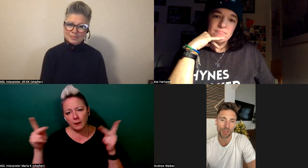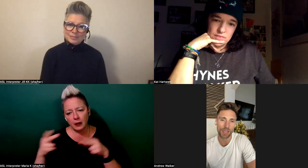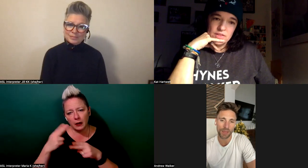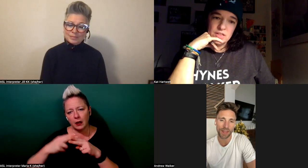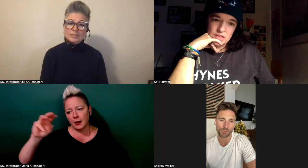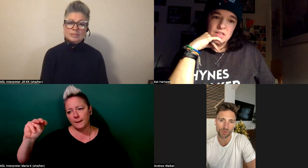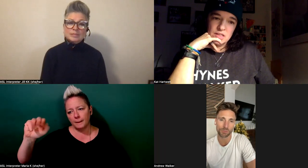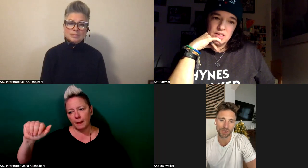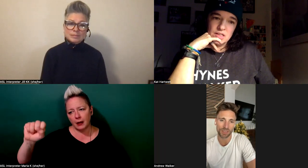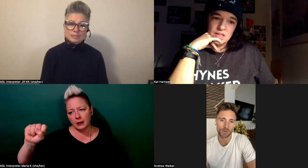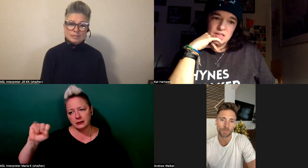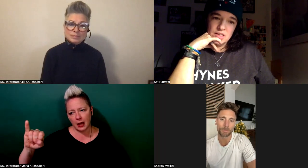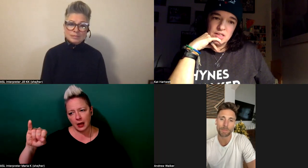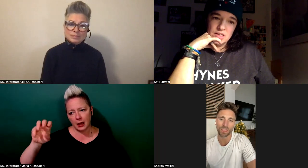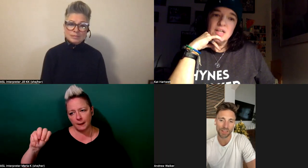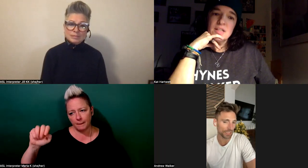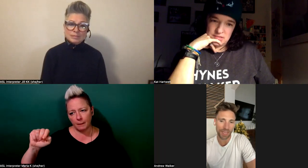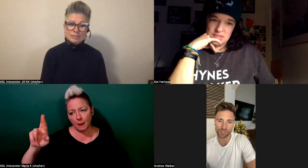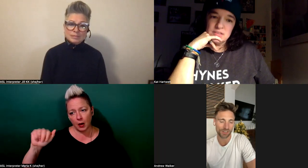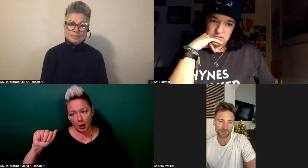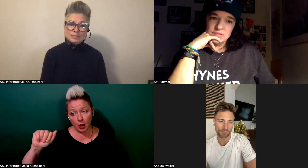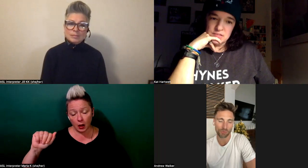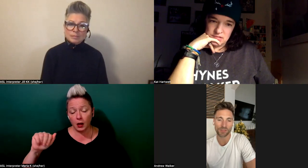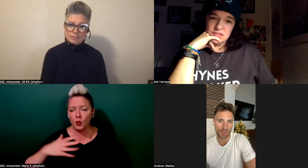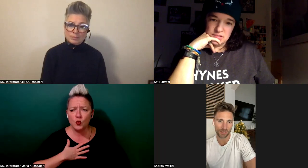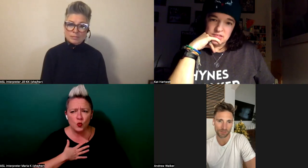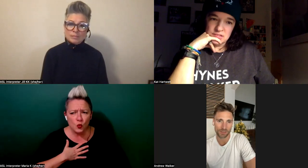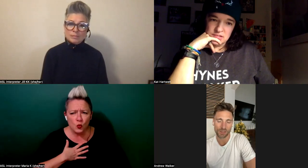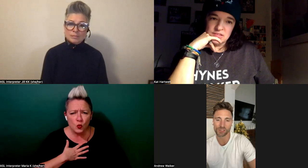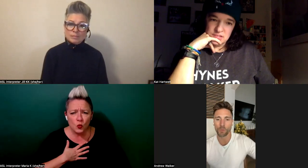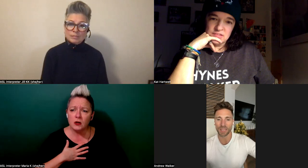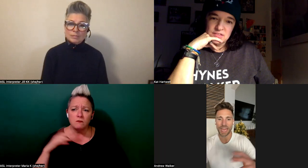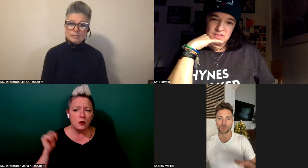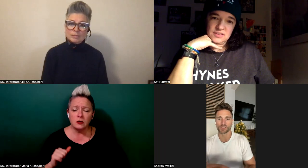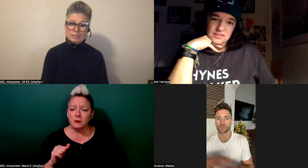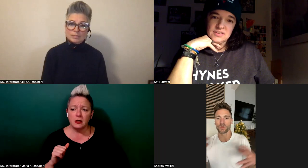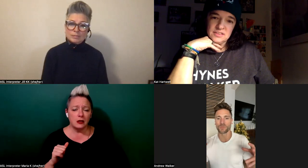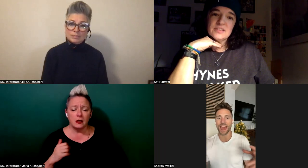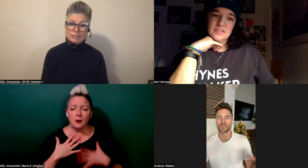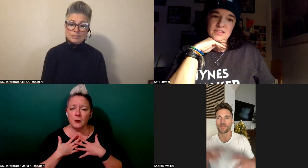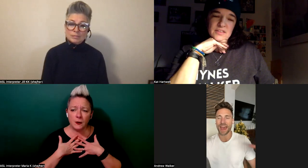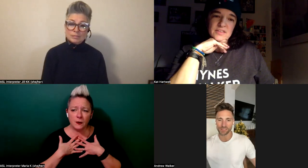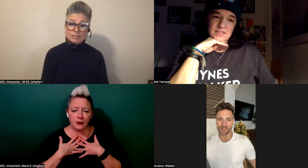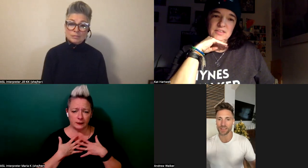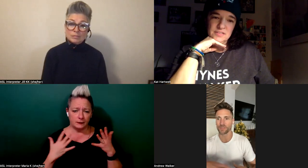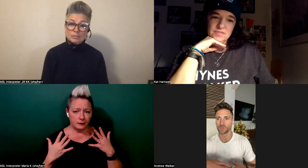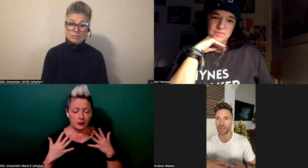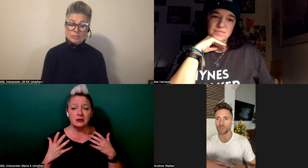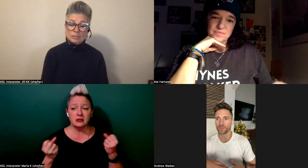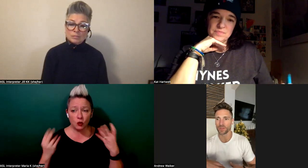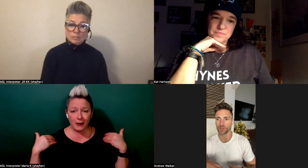Mara, and that's supposed to be like just breathtaking. So many animals, the vastness